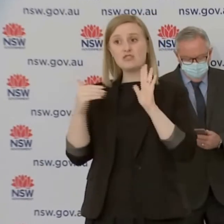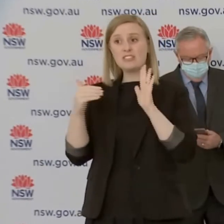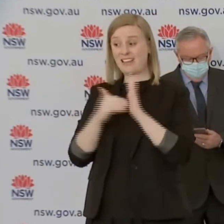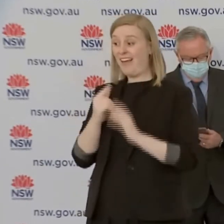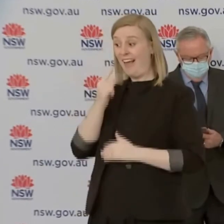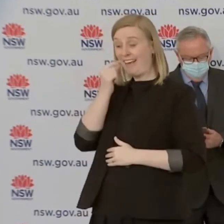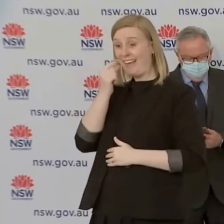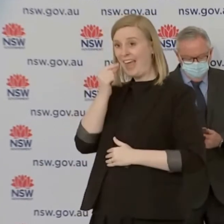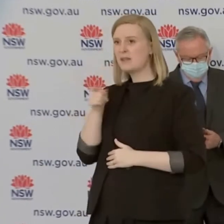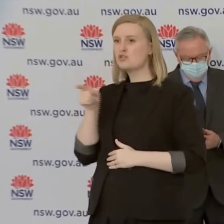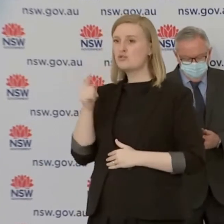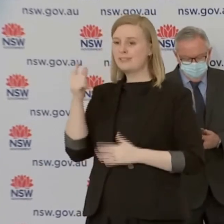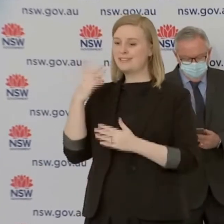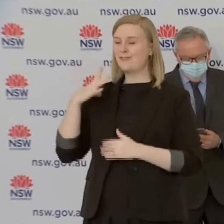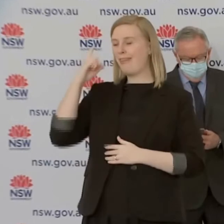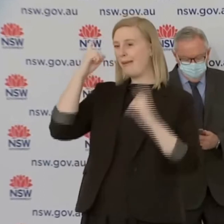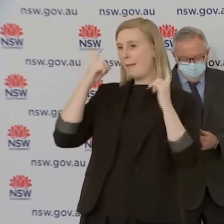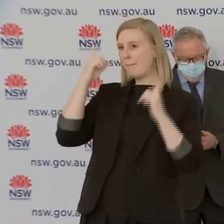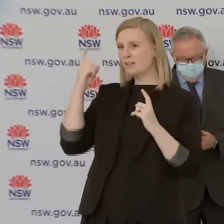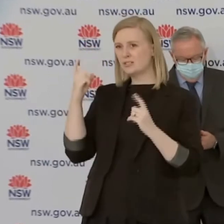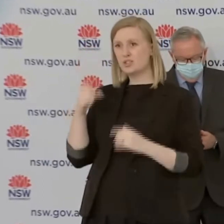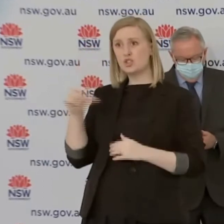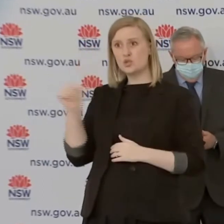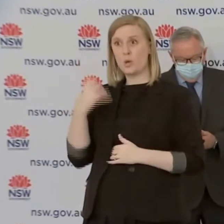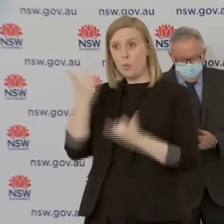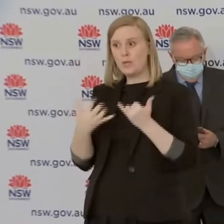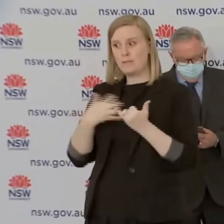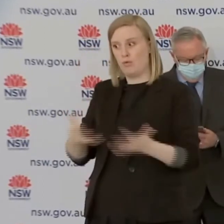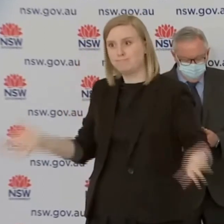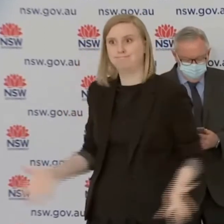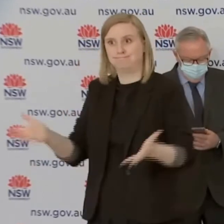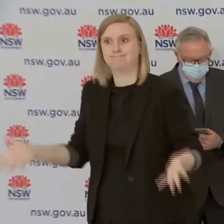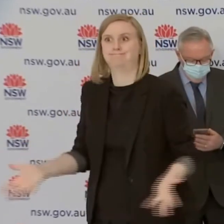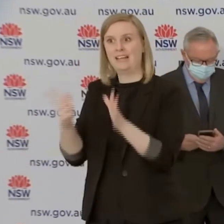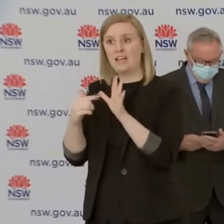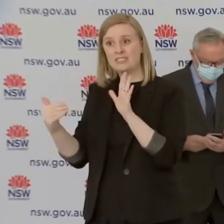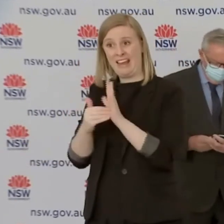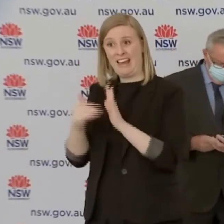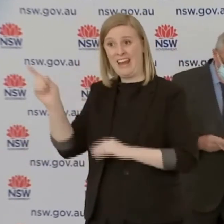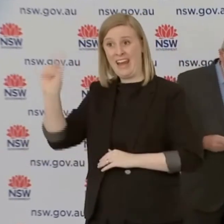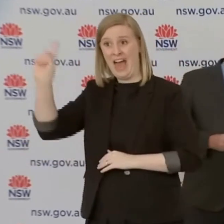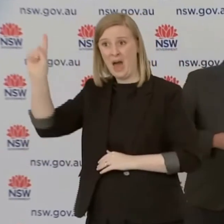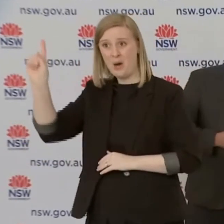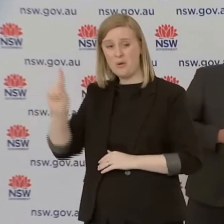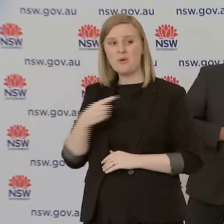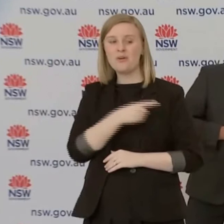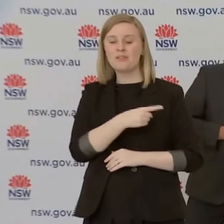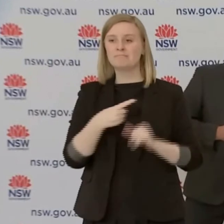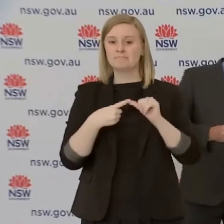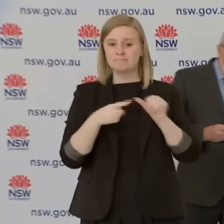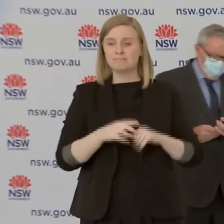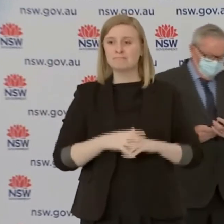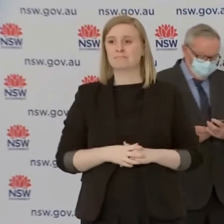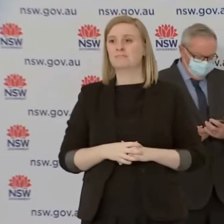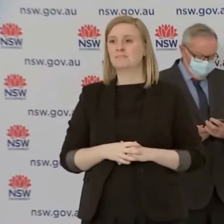expert advice, and the experts that I draw on is the ATAGI advice. So that's an Australian Technical Advisory Group on Immunisation,